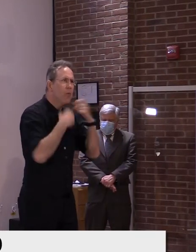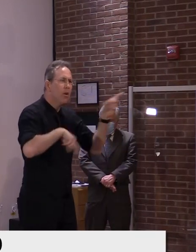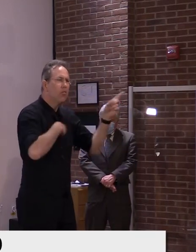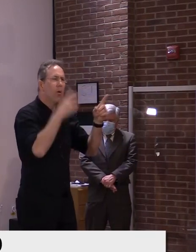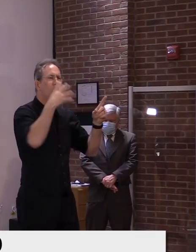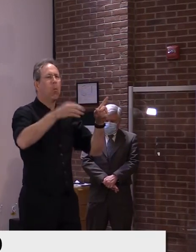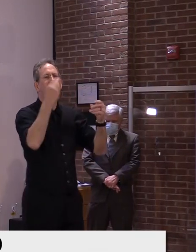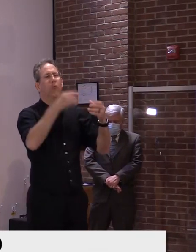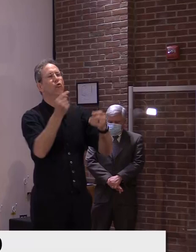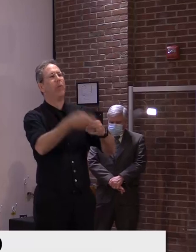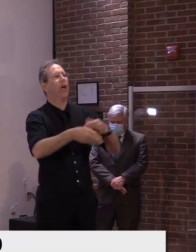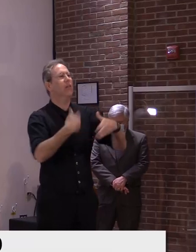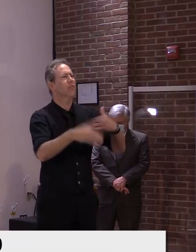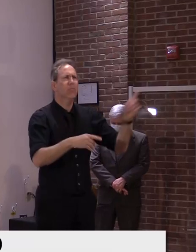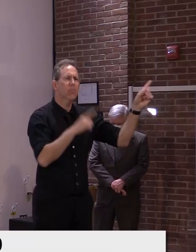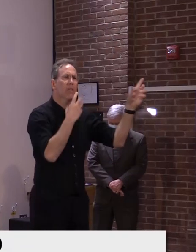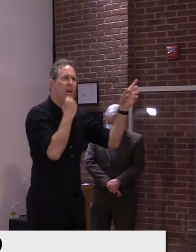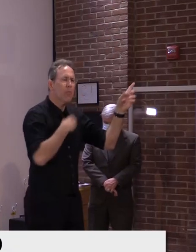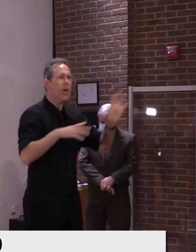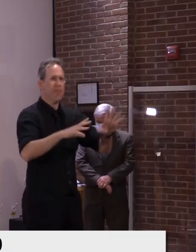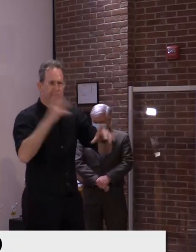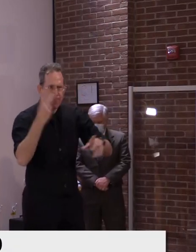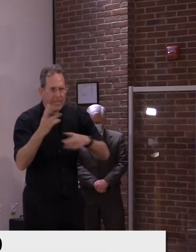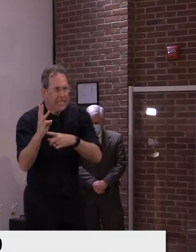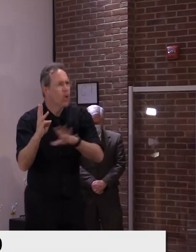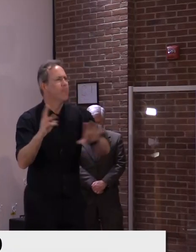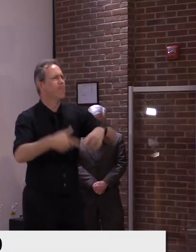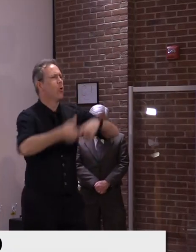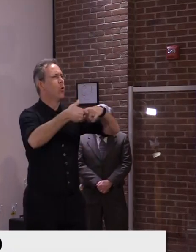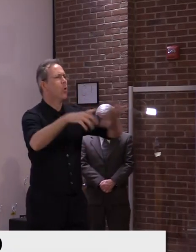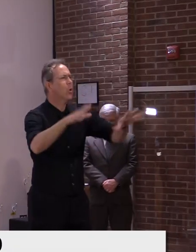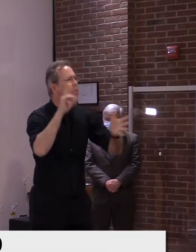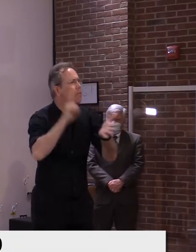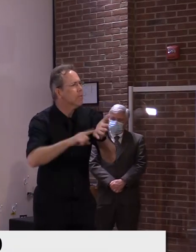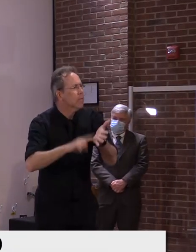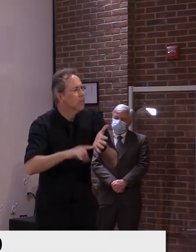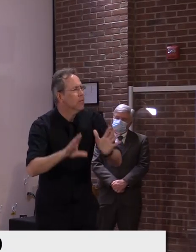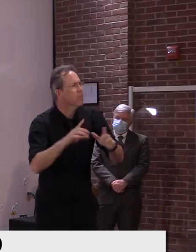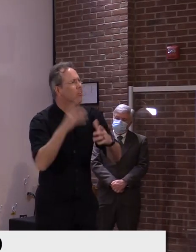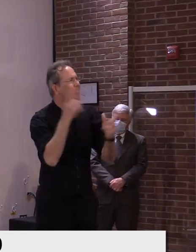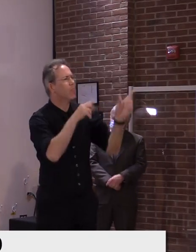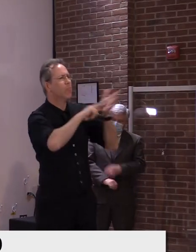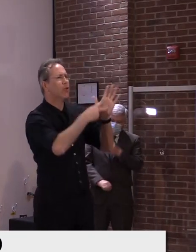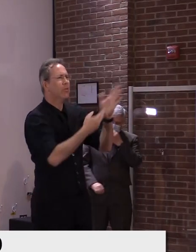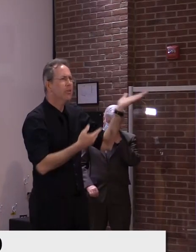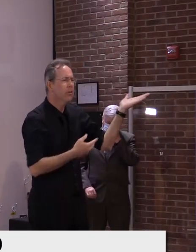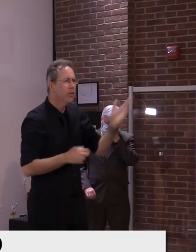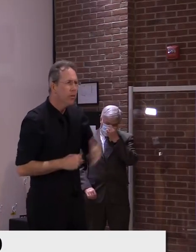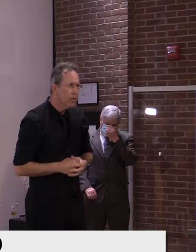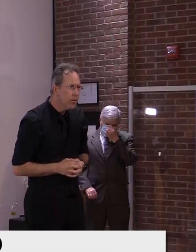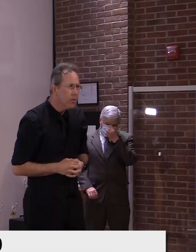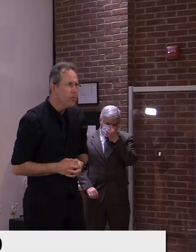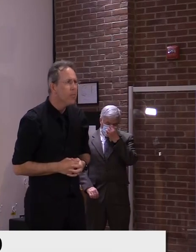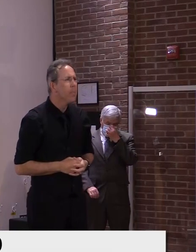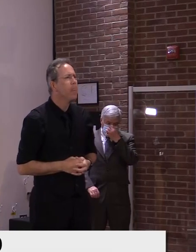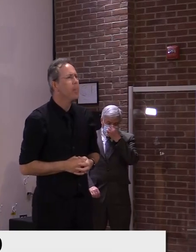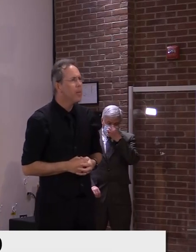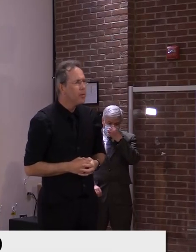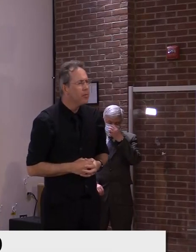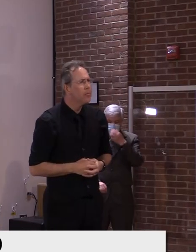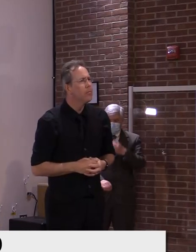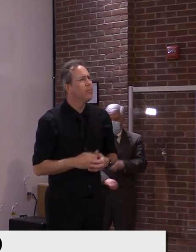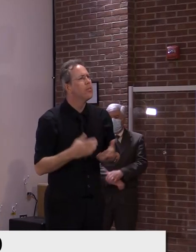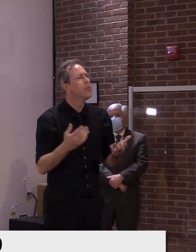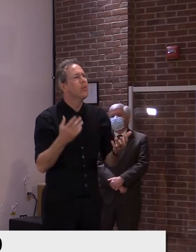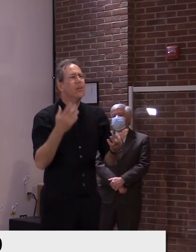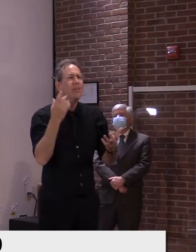these next few days, but that's what I would hope it would be. With regard to what these vaccines have already been through, so, you know, a